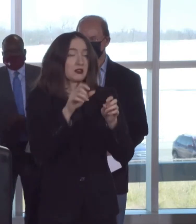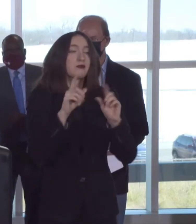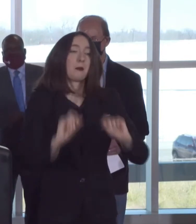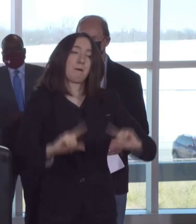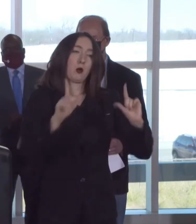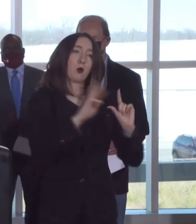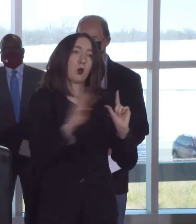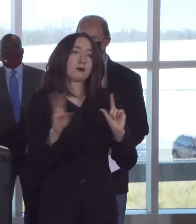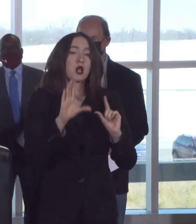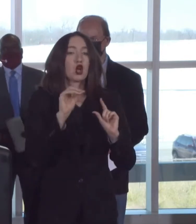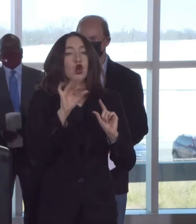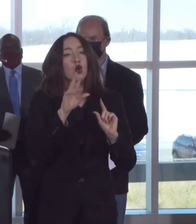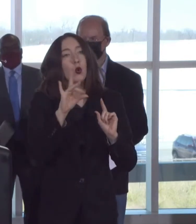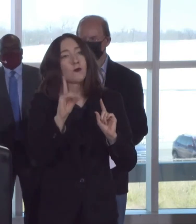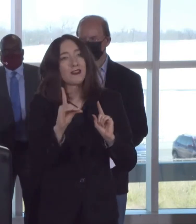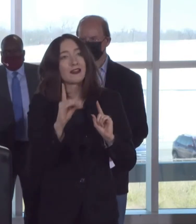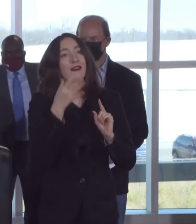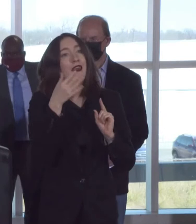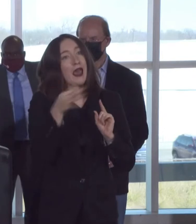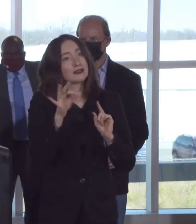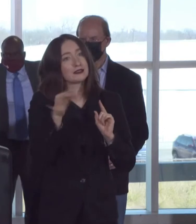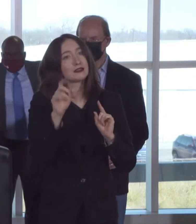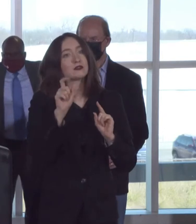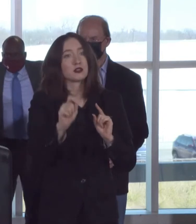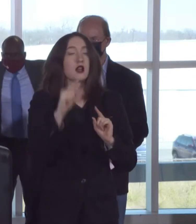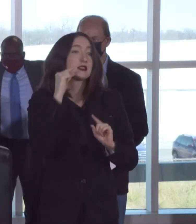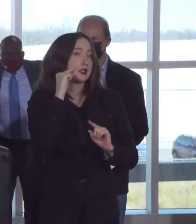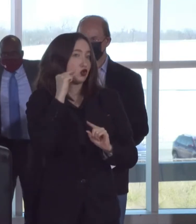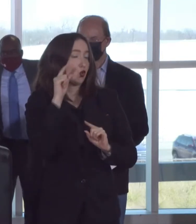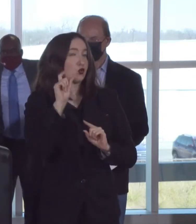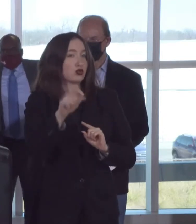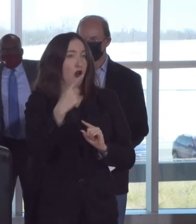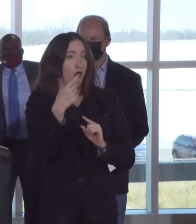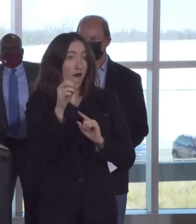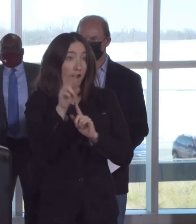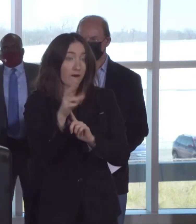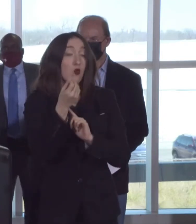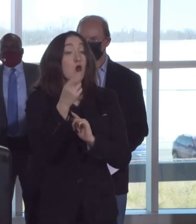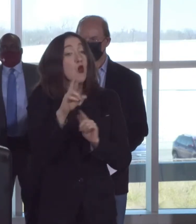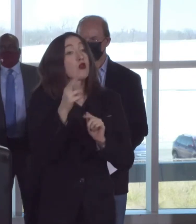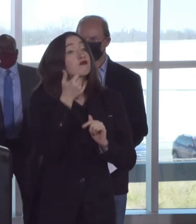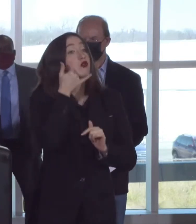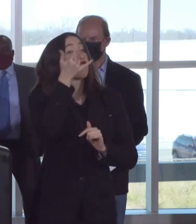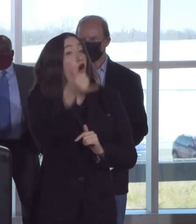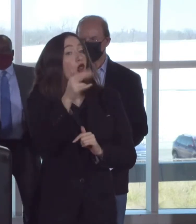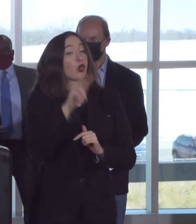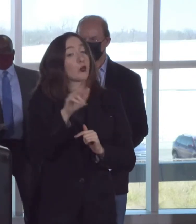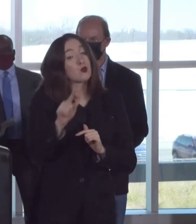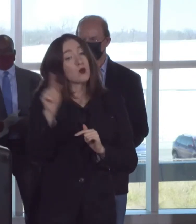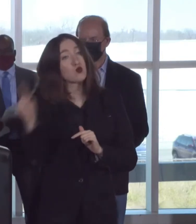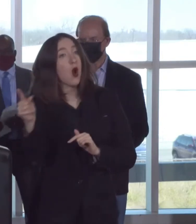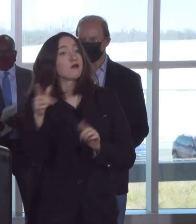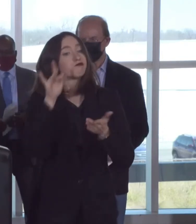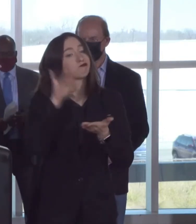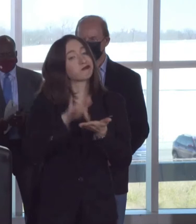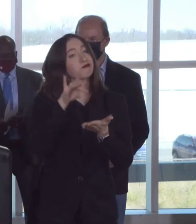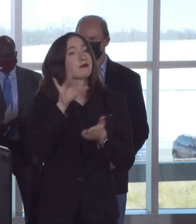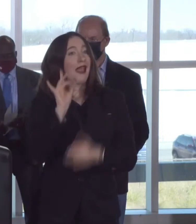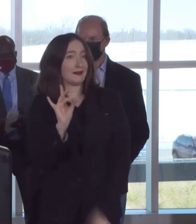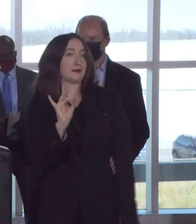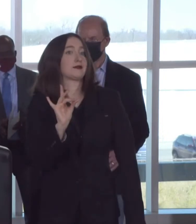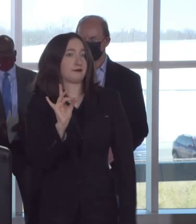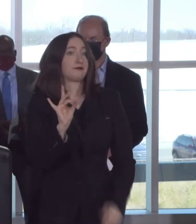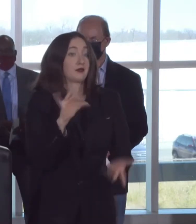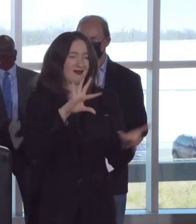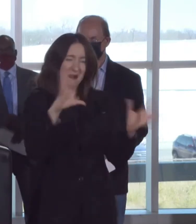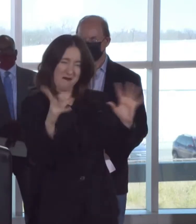covid19.sanantonio.gov and click on testing, or you can call 311 and hit option 8. Through these combined COVID-19 testing sites, the